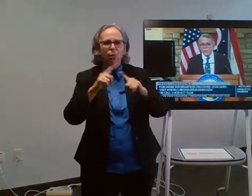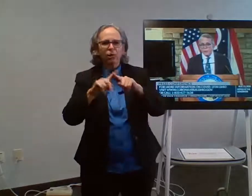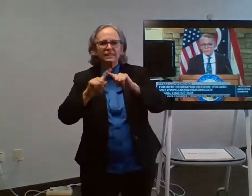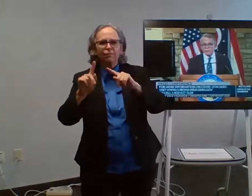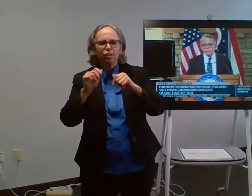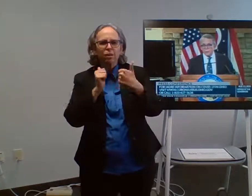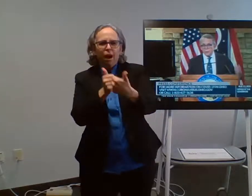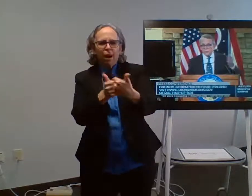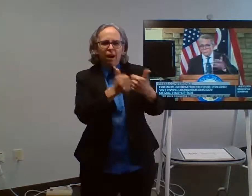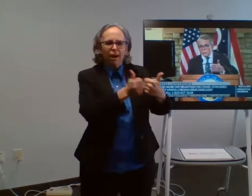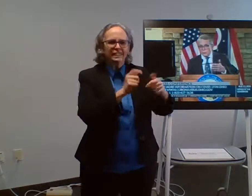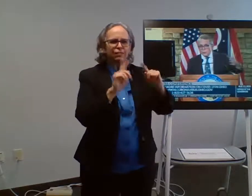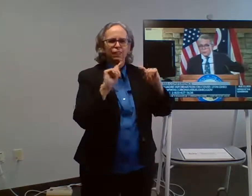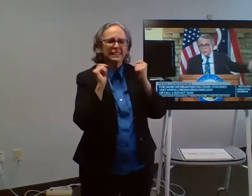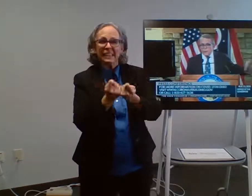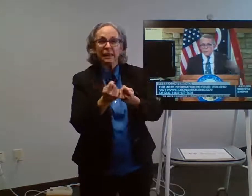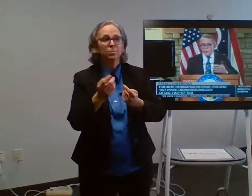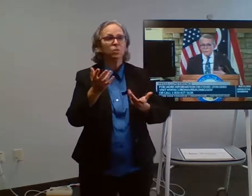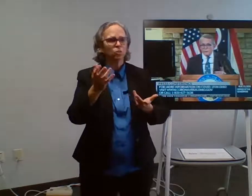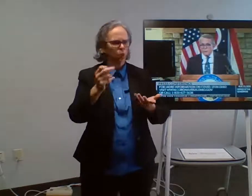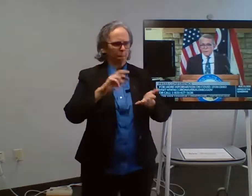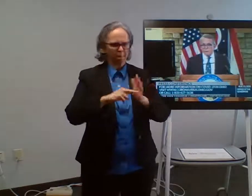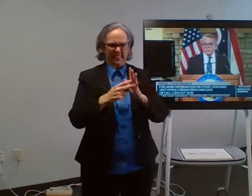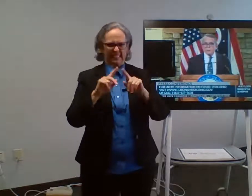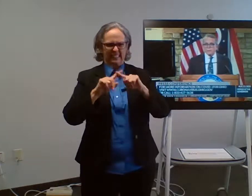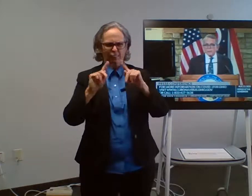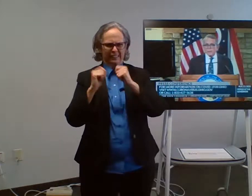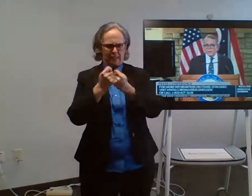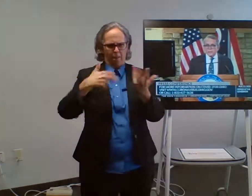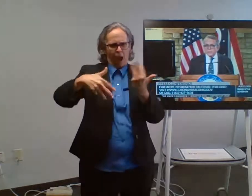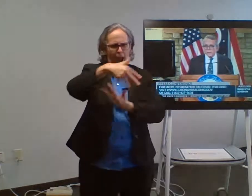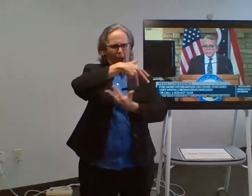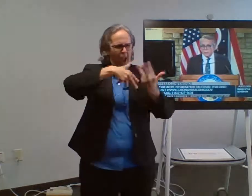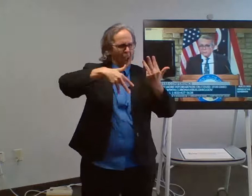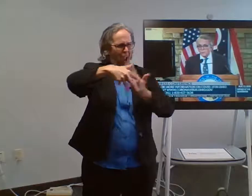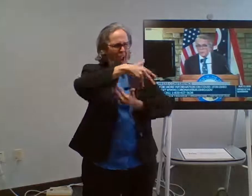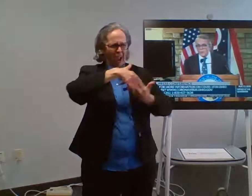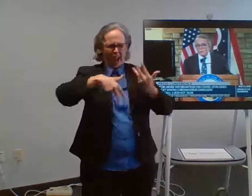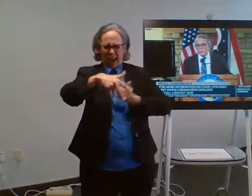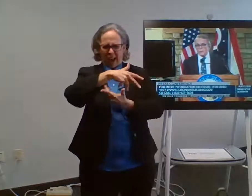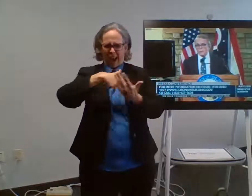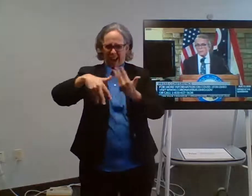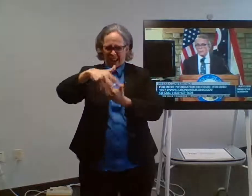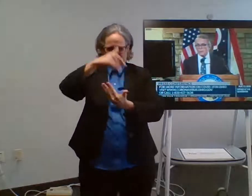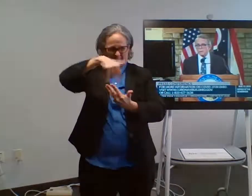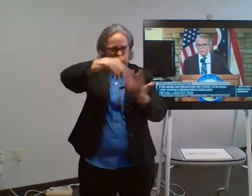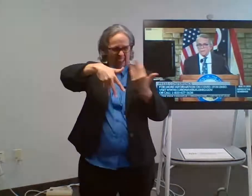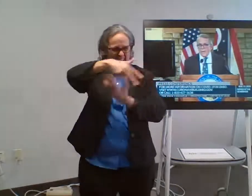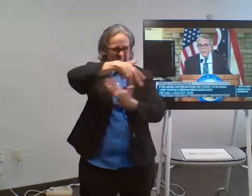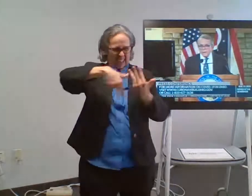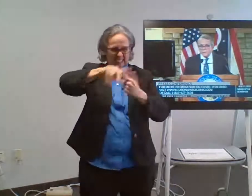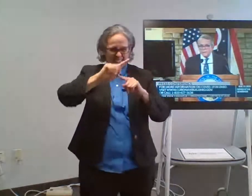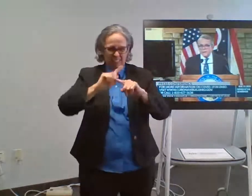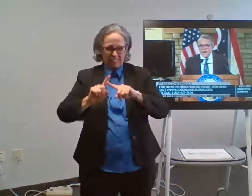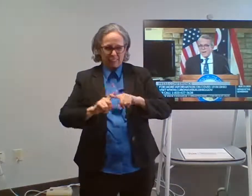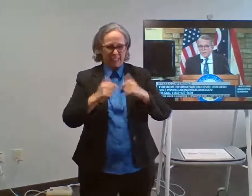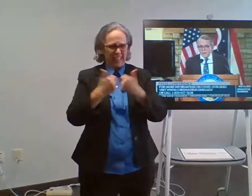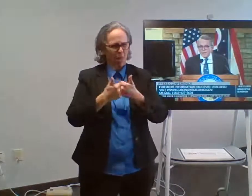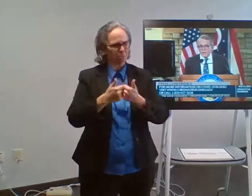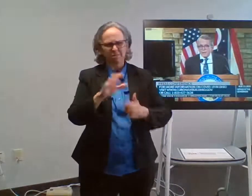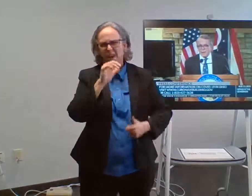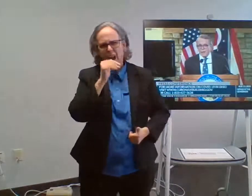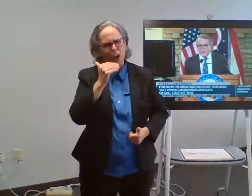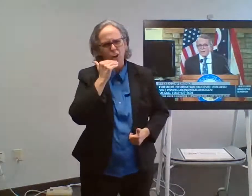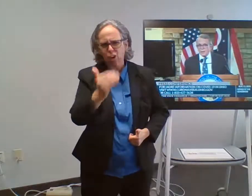going on, and one athlete may be competing in a number of different games for that weekend. That is just not a